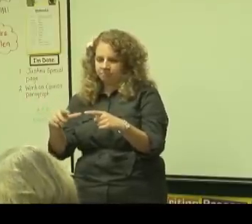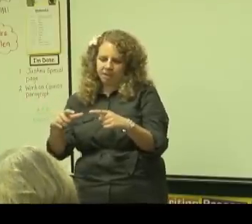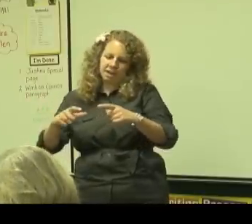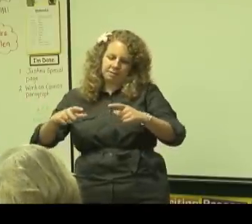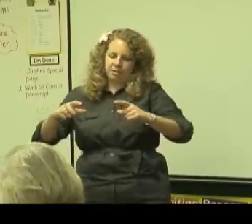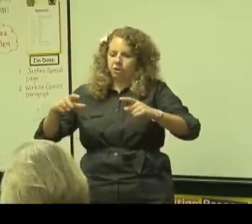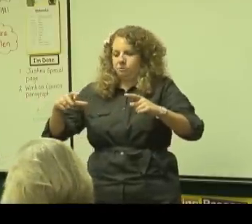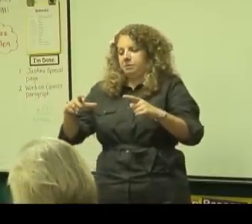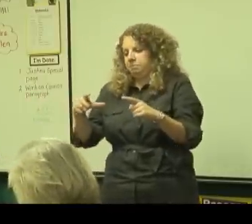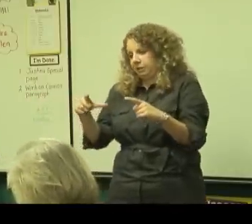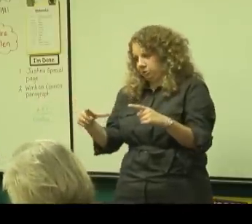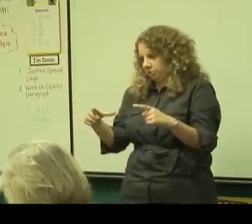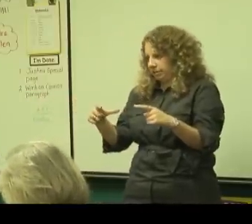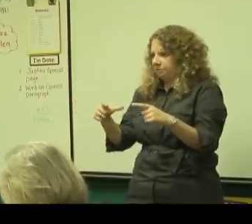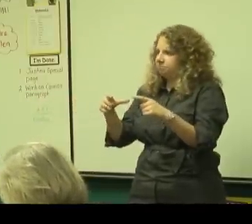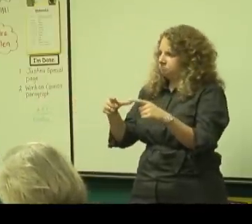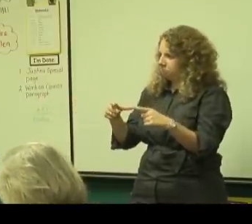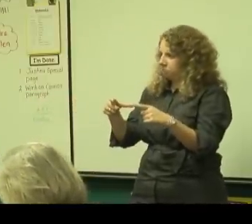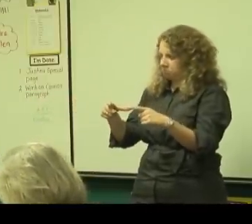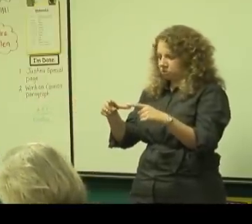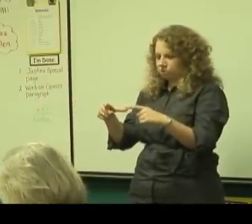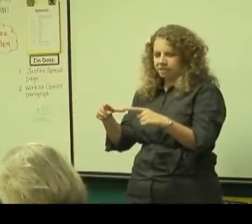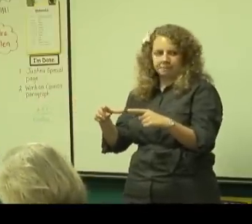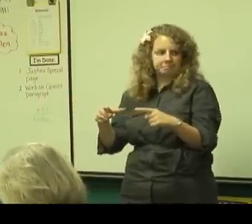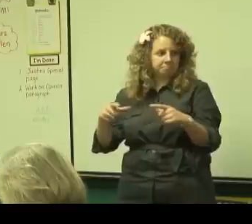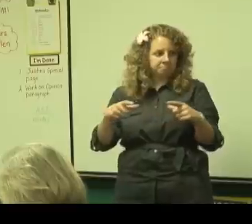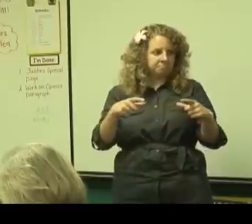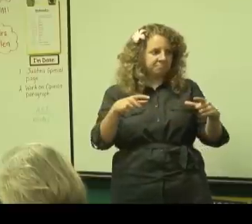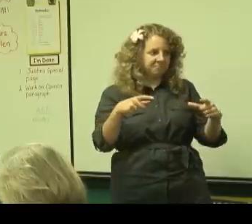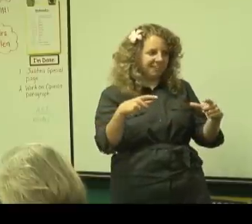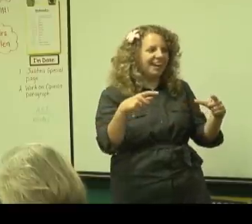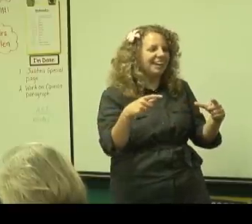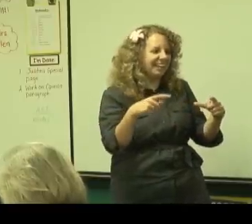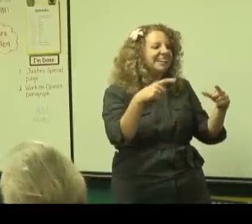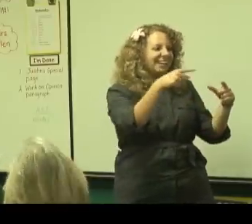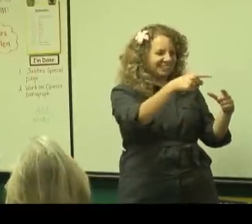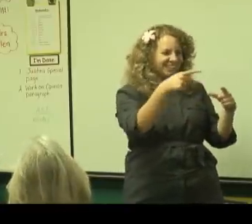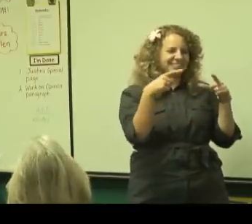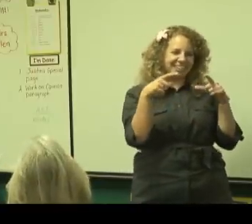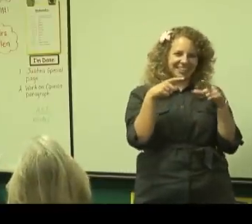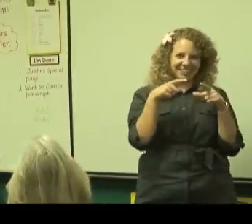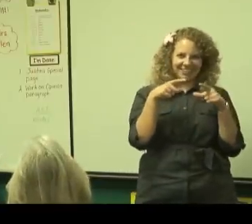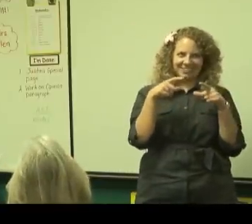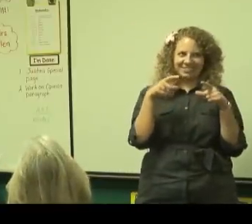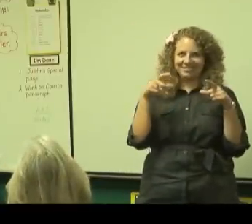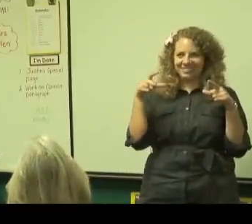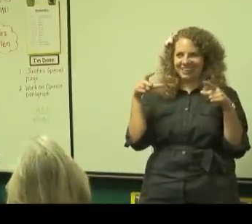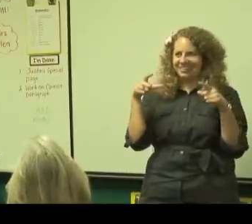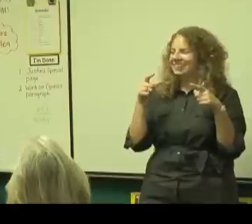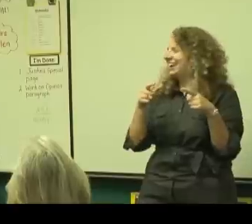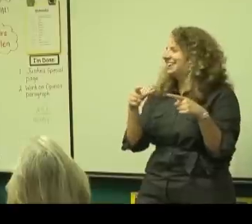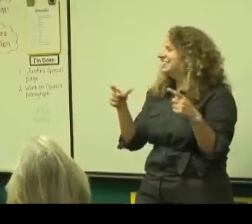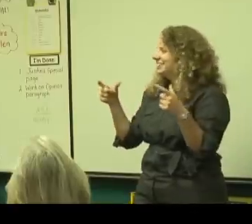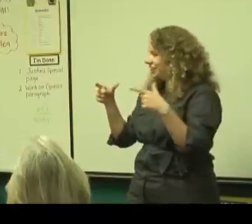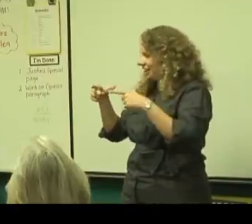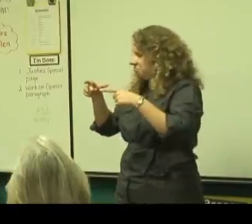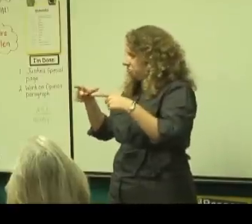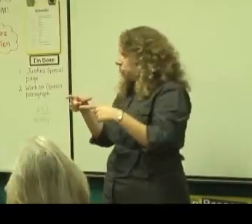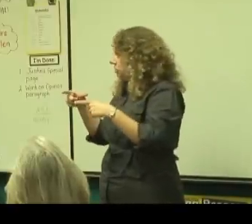But it could be a big tortilla. Yeah. That's corn tortilla. Flour. That's what I was thinking, like corn flour, yeah. Okay, so